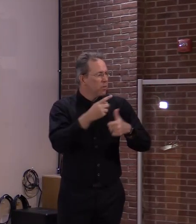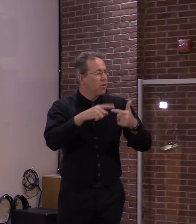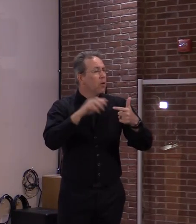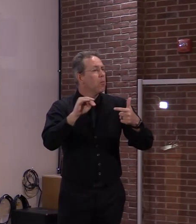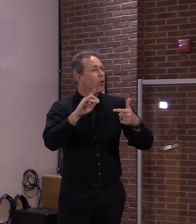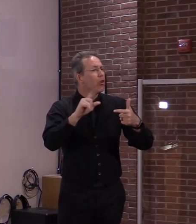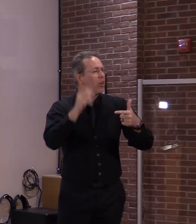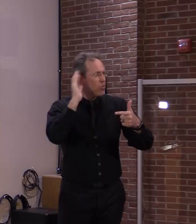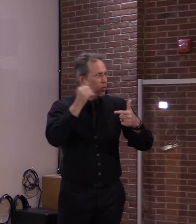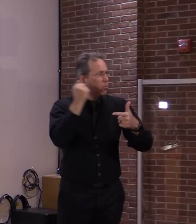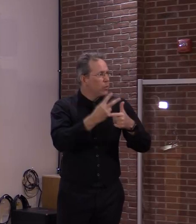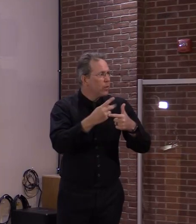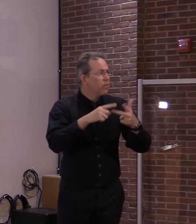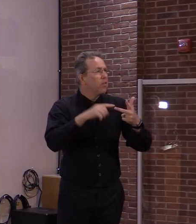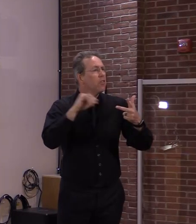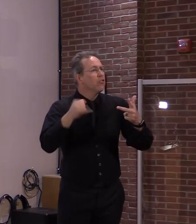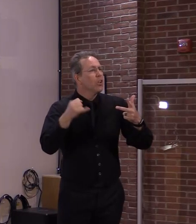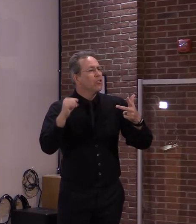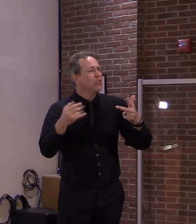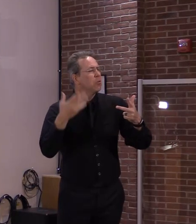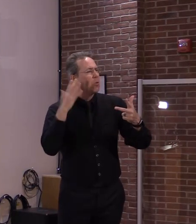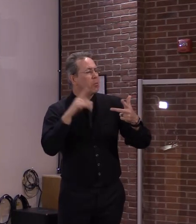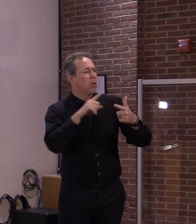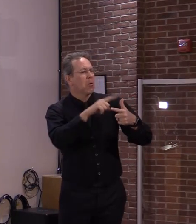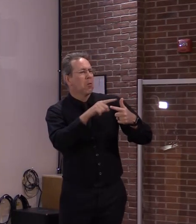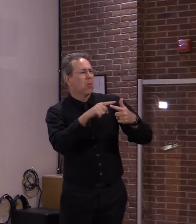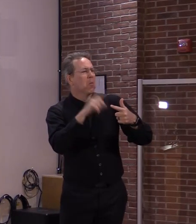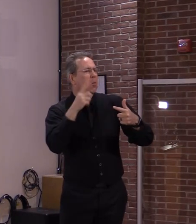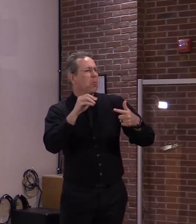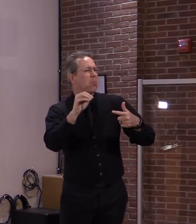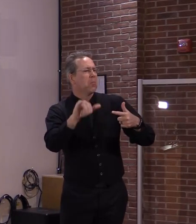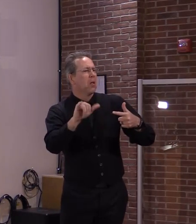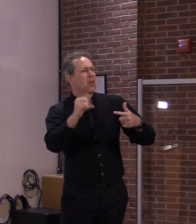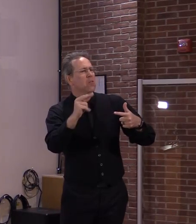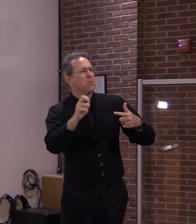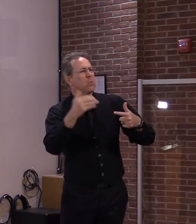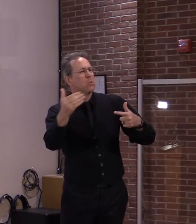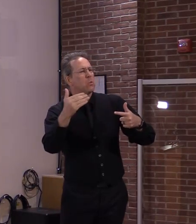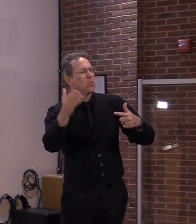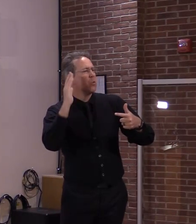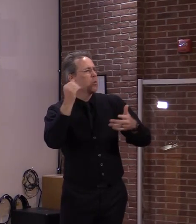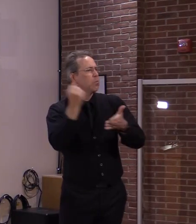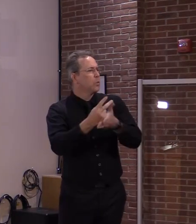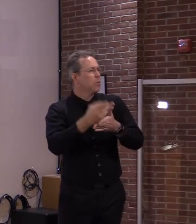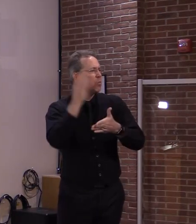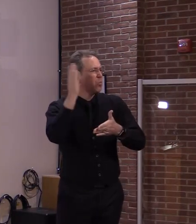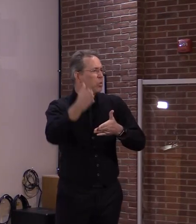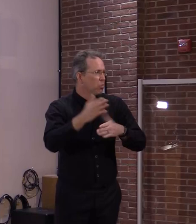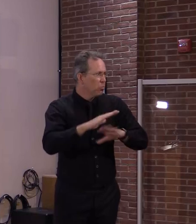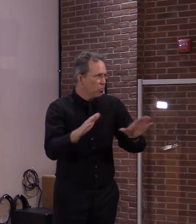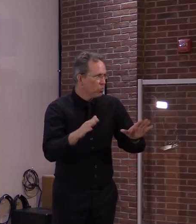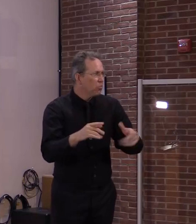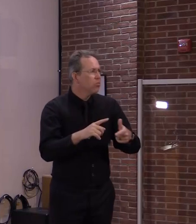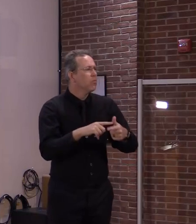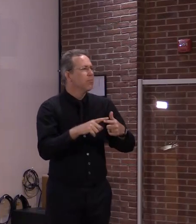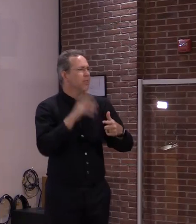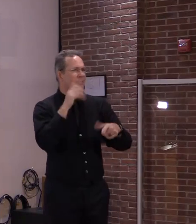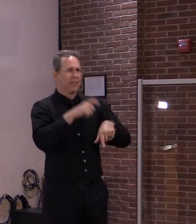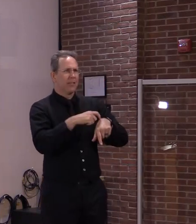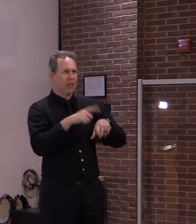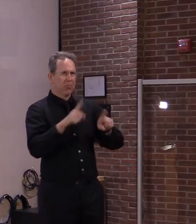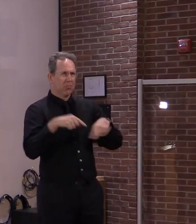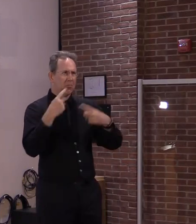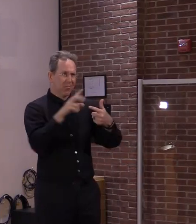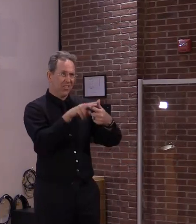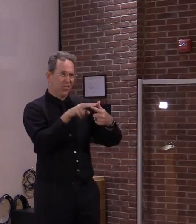the movement towards approval. I'm not actually sure if one party needs to be first asking for